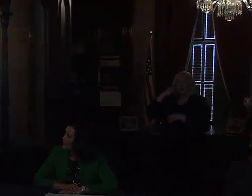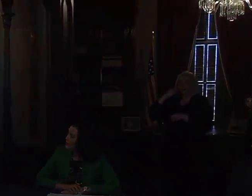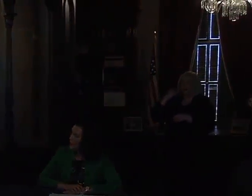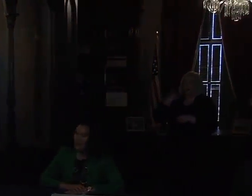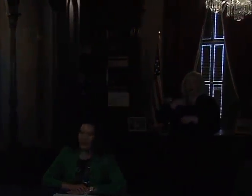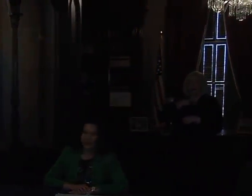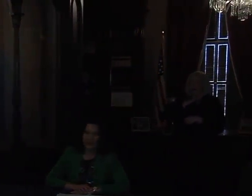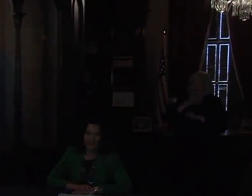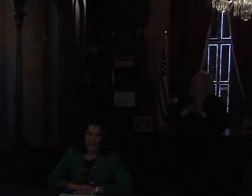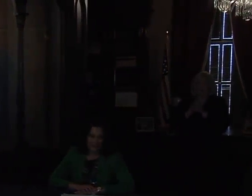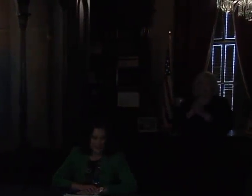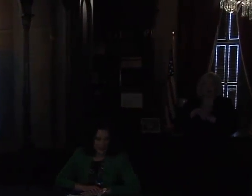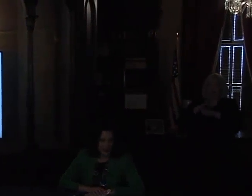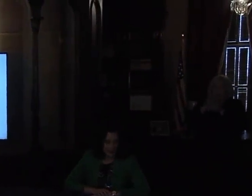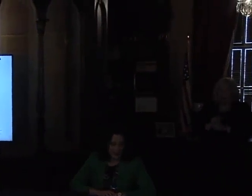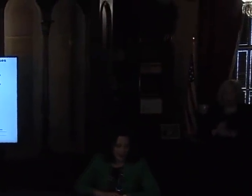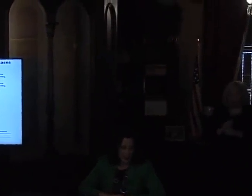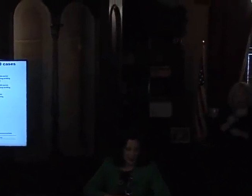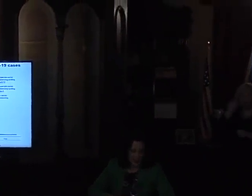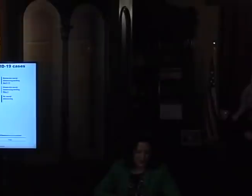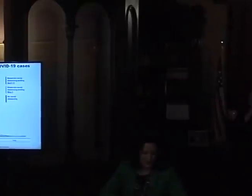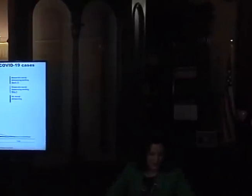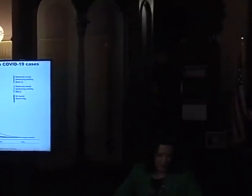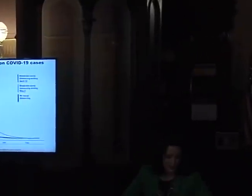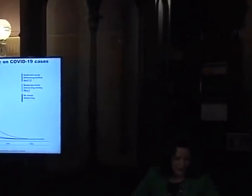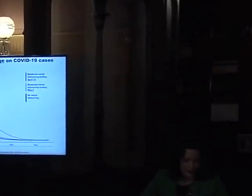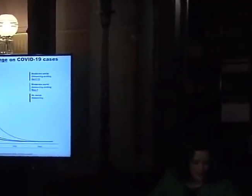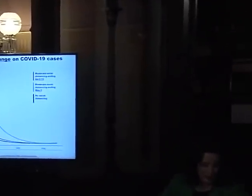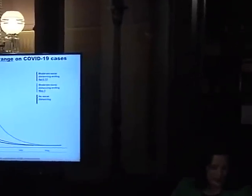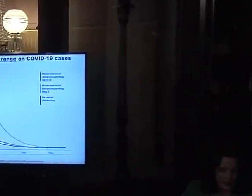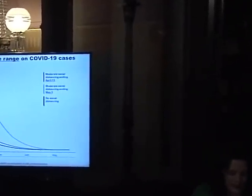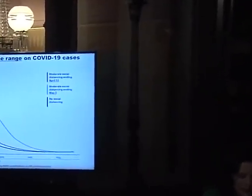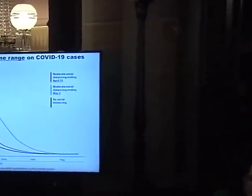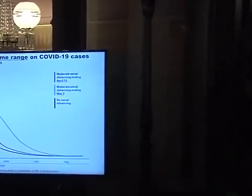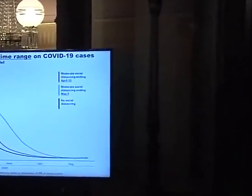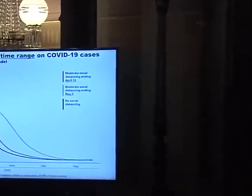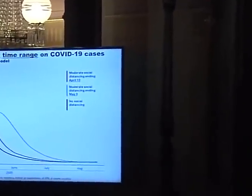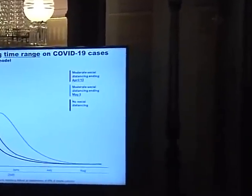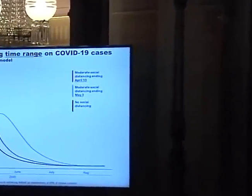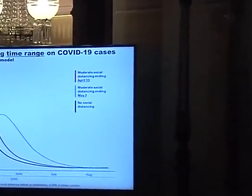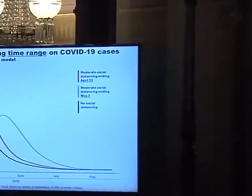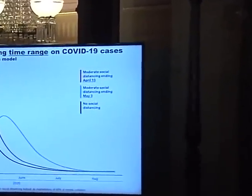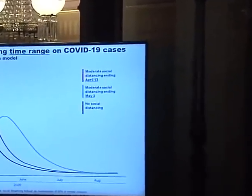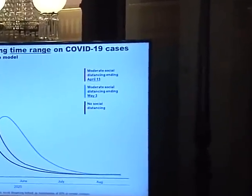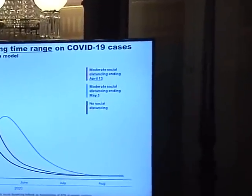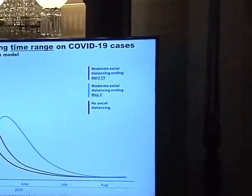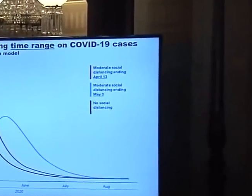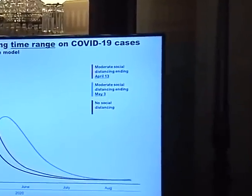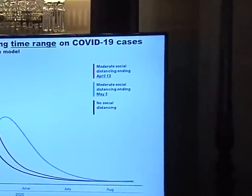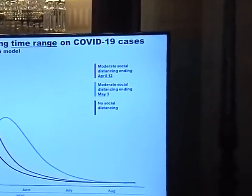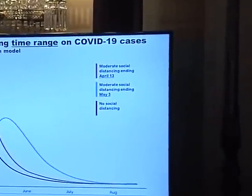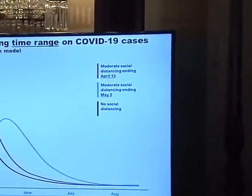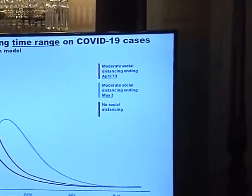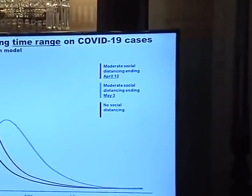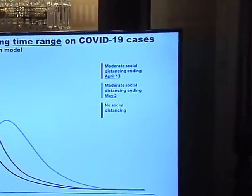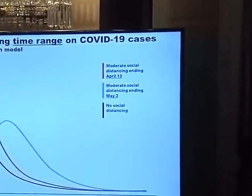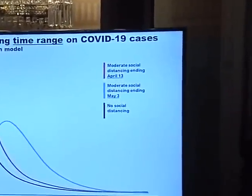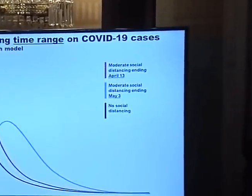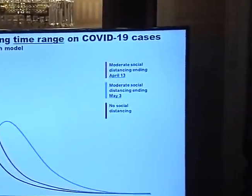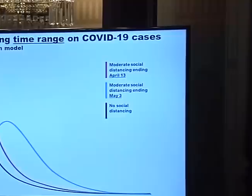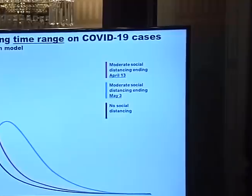place. As you can see, these actions make a big difference. By observing social distancing,